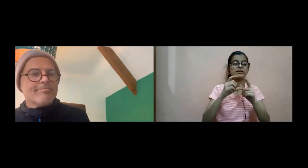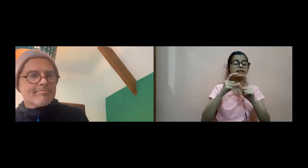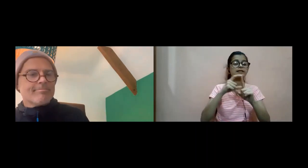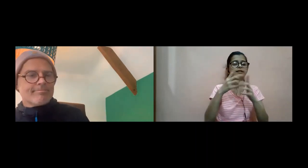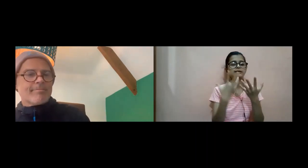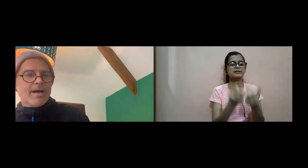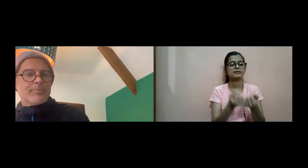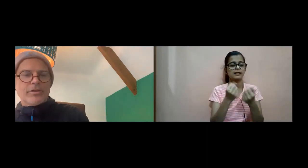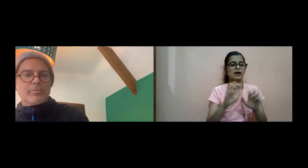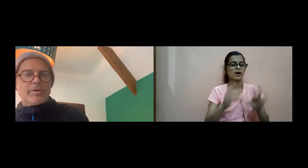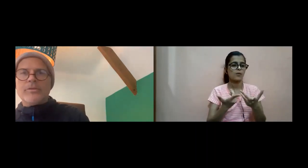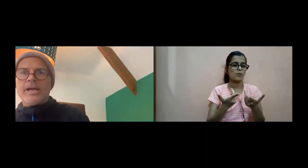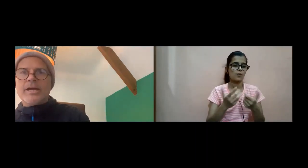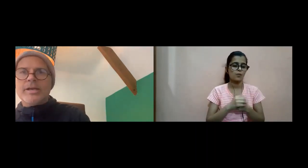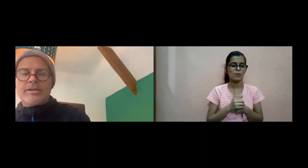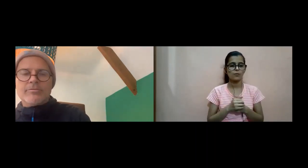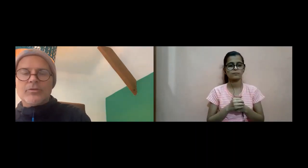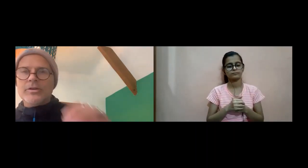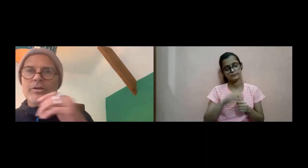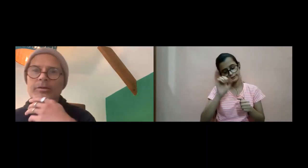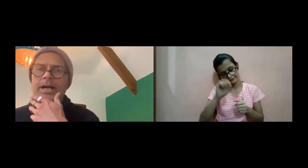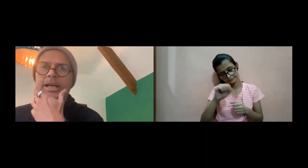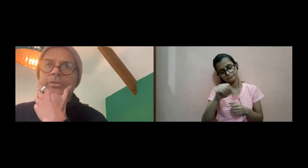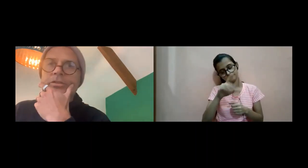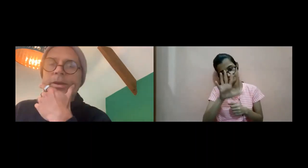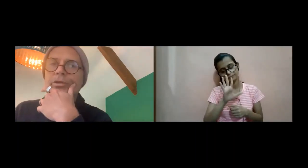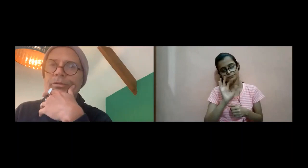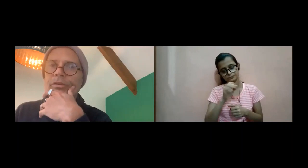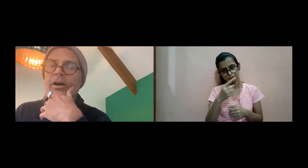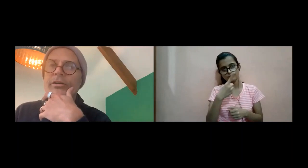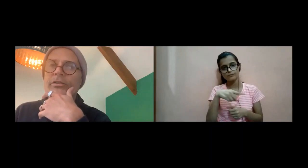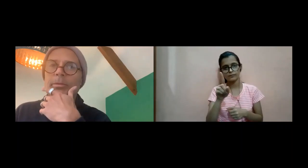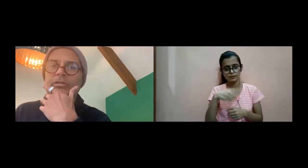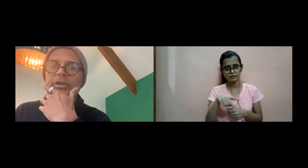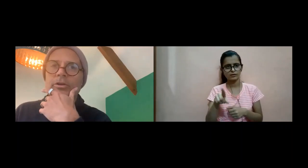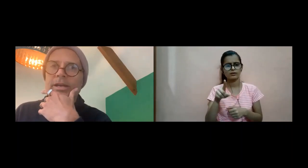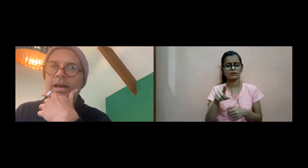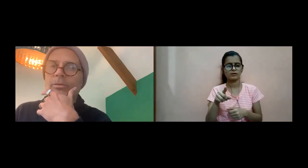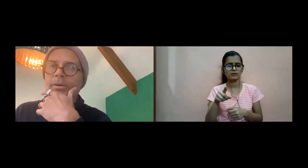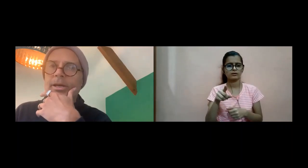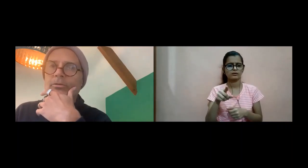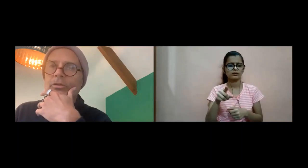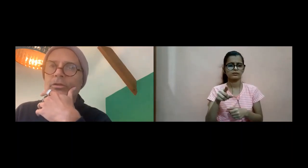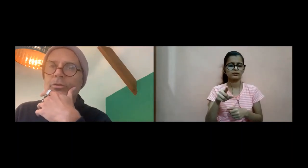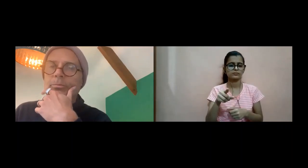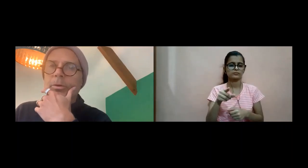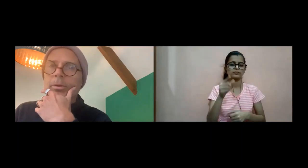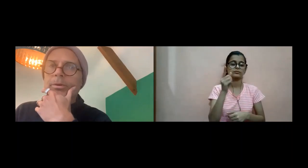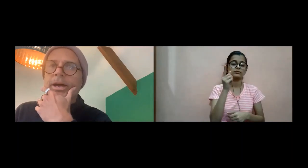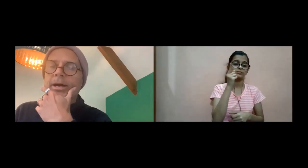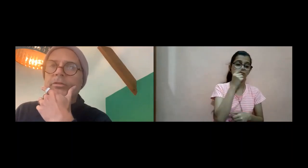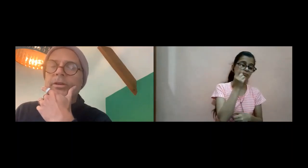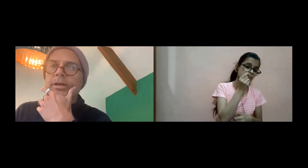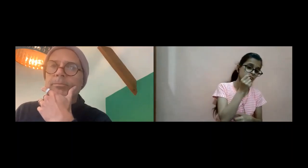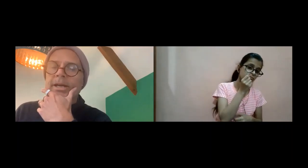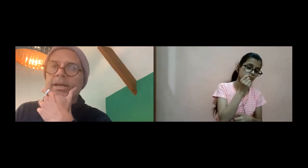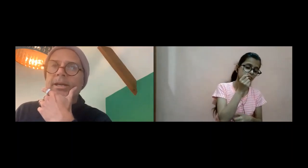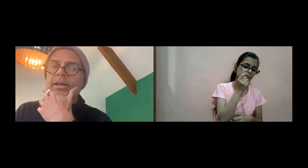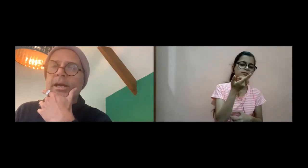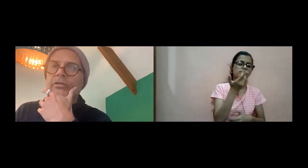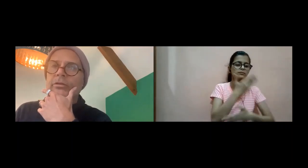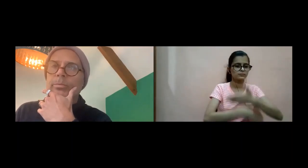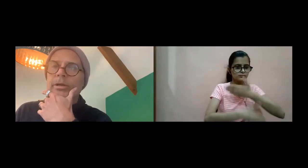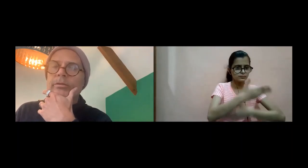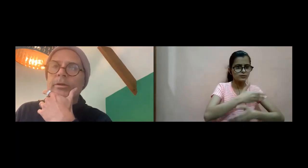well? Absolutely. They did any conception of desire and disability could never be understood properly without